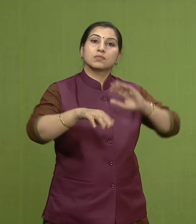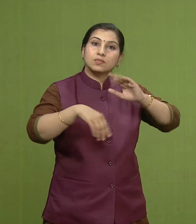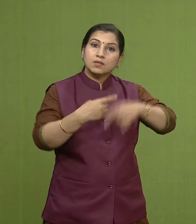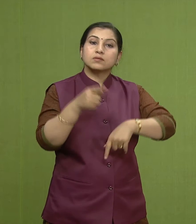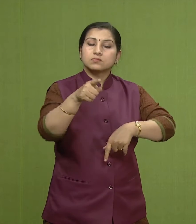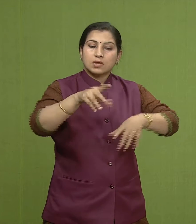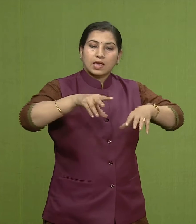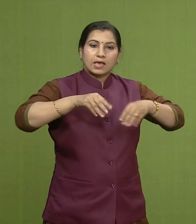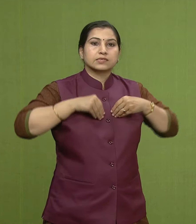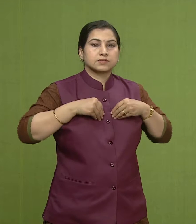the changes in you.